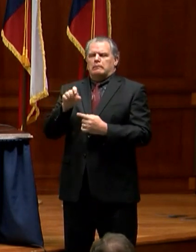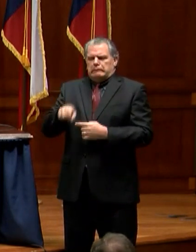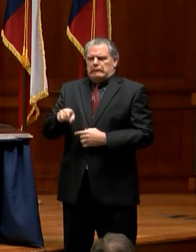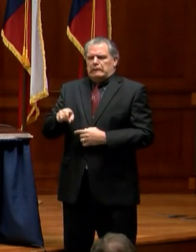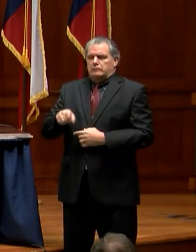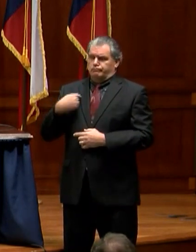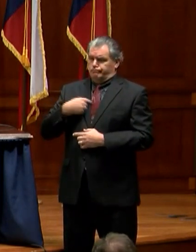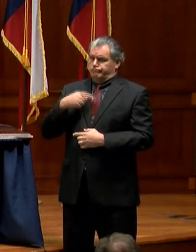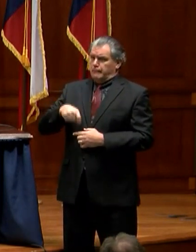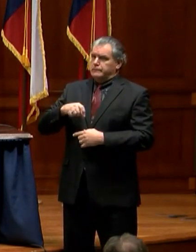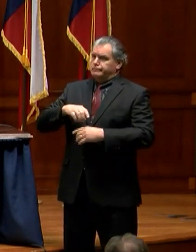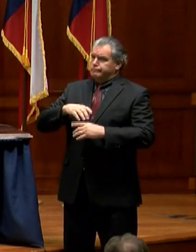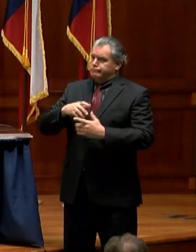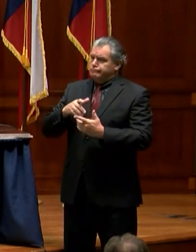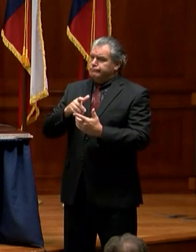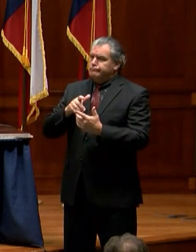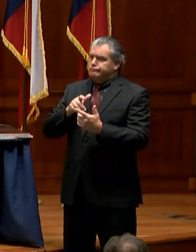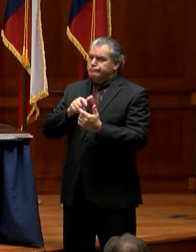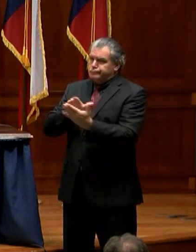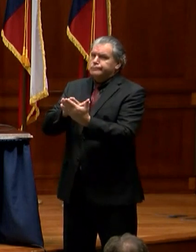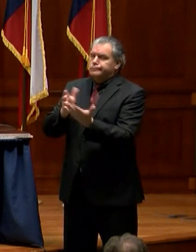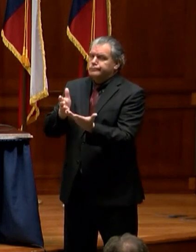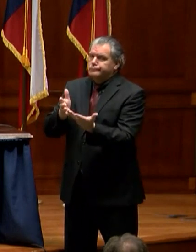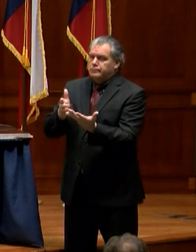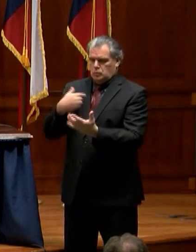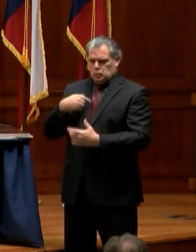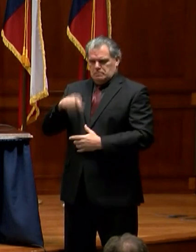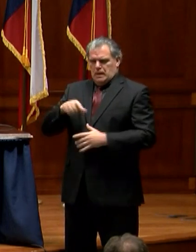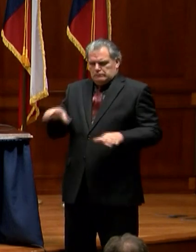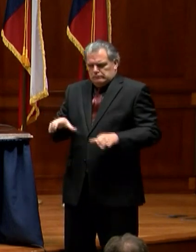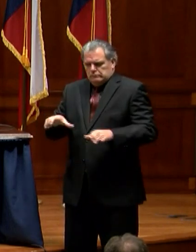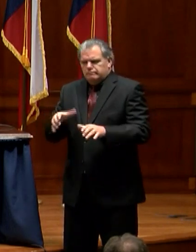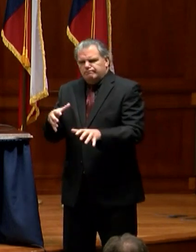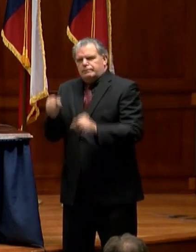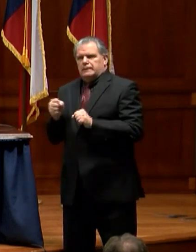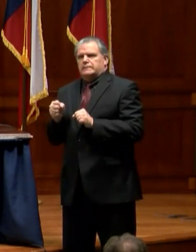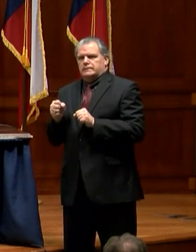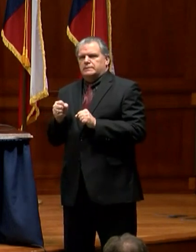swiftly to address the unique needs of each of these situations.